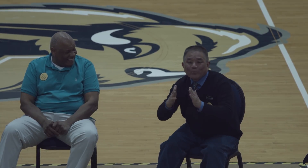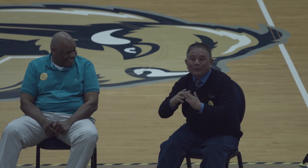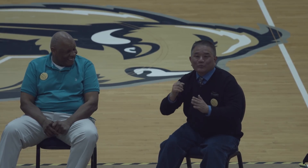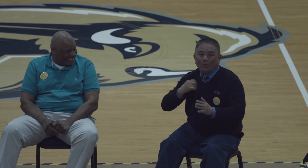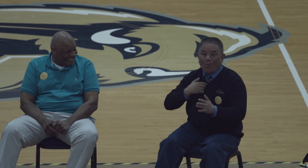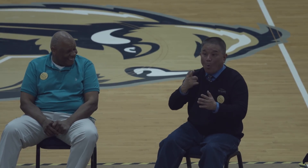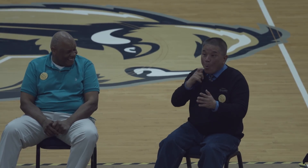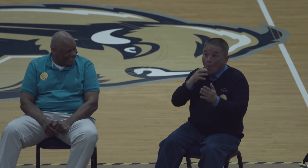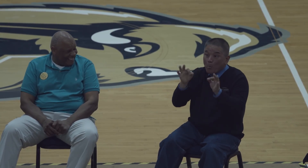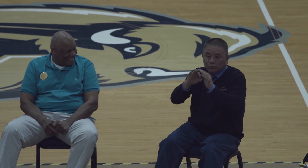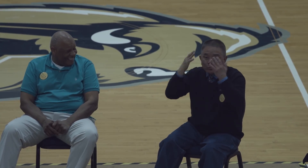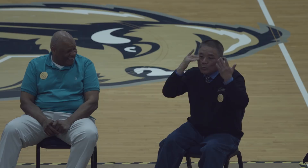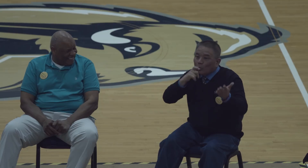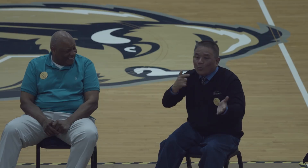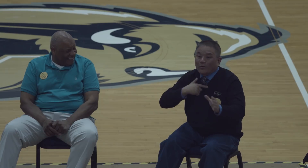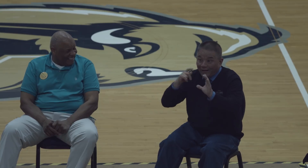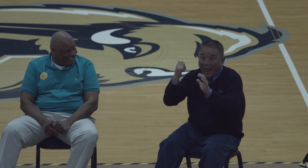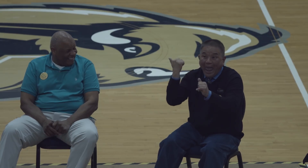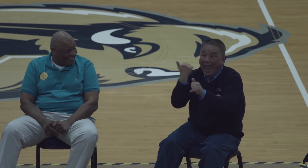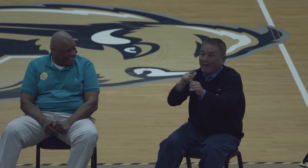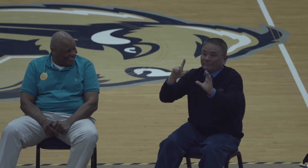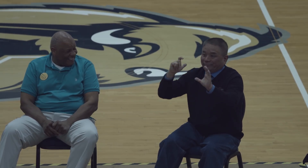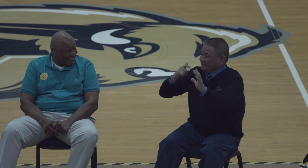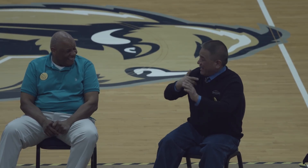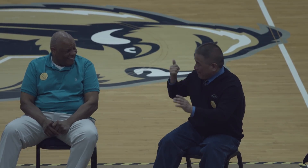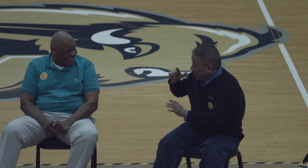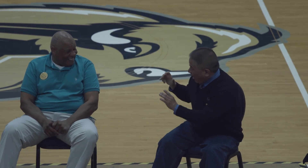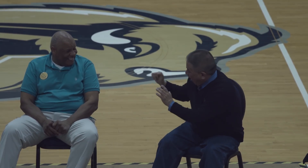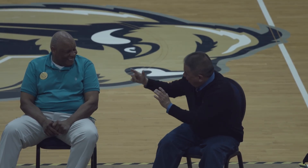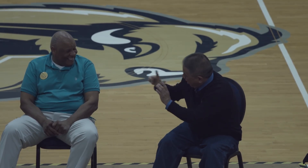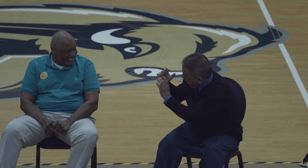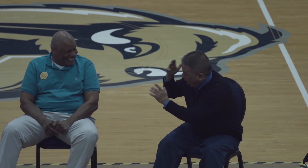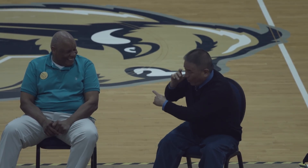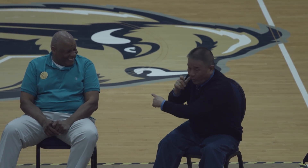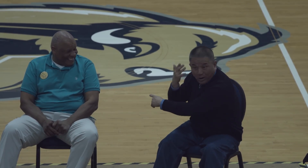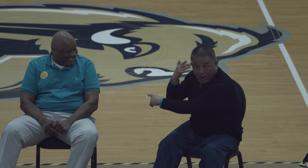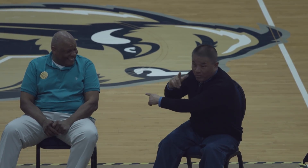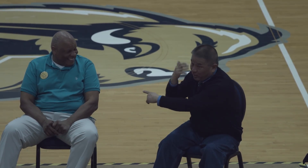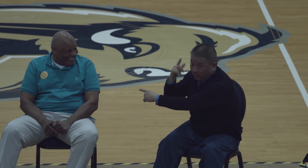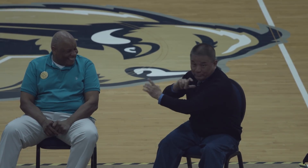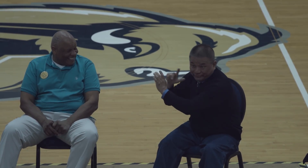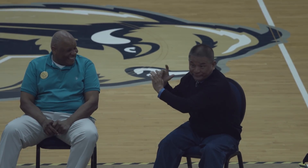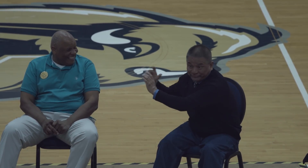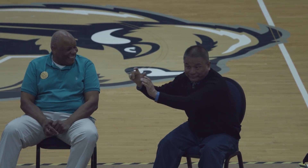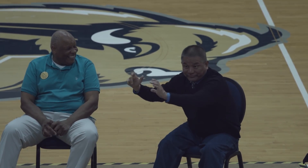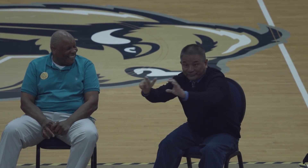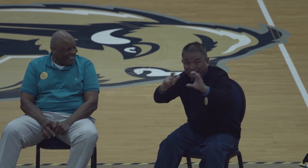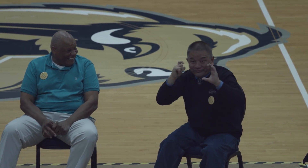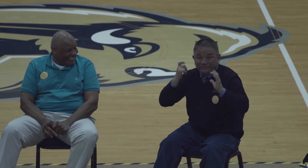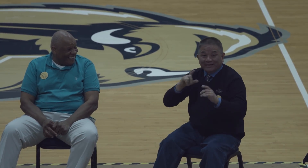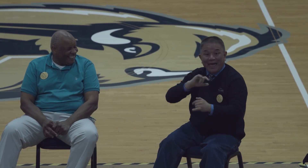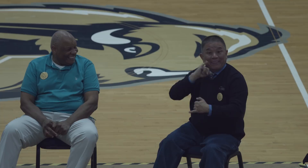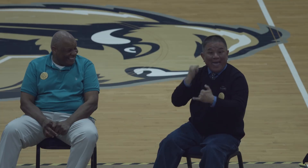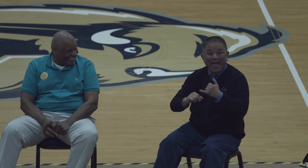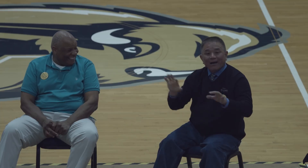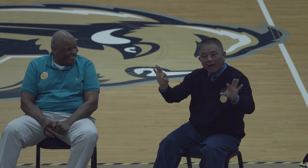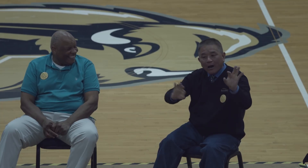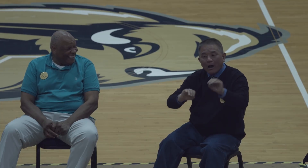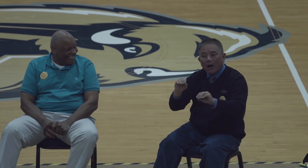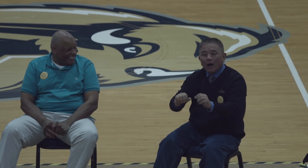and somebody totally naive to the deaf community may not have gotten those same shots. You know, I didn't know who these people were. Being naive to who the